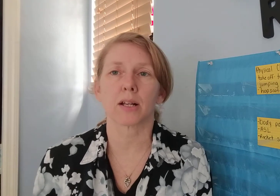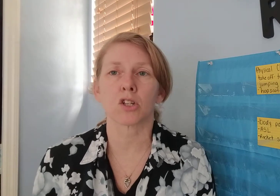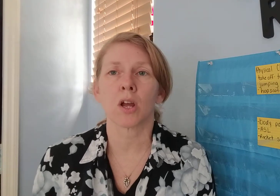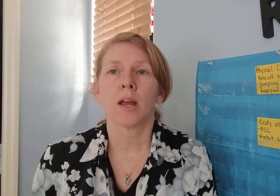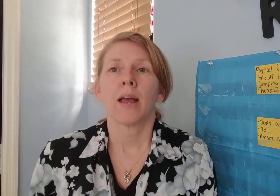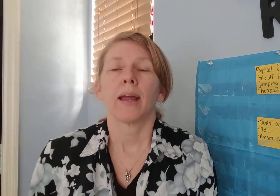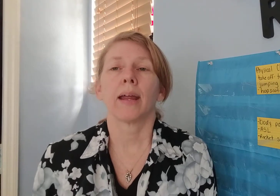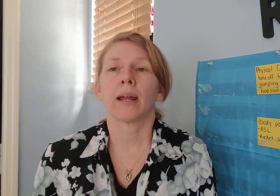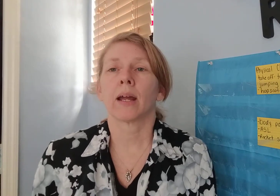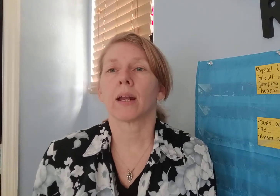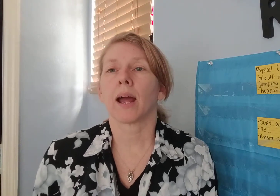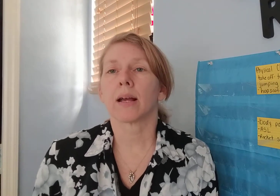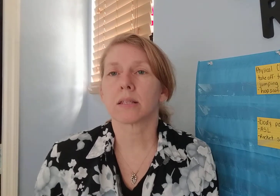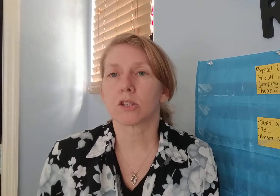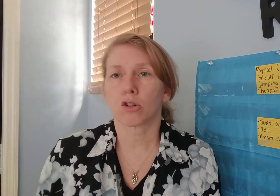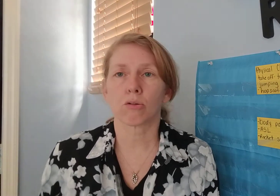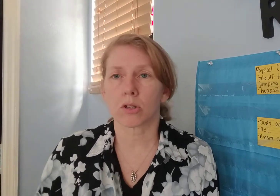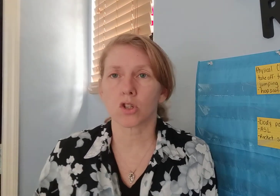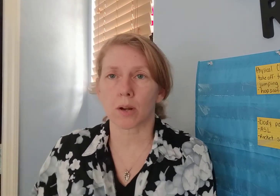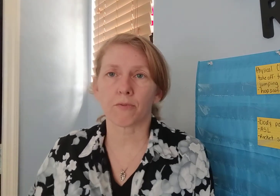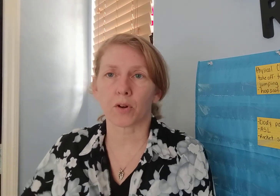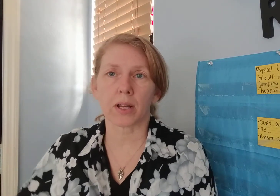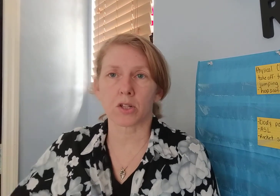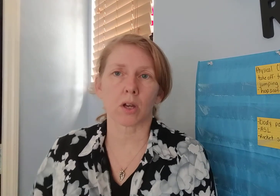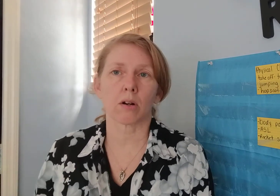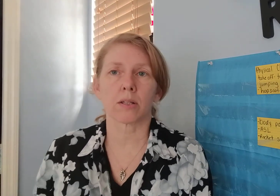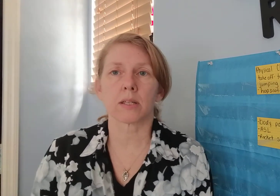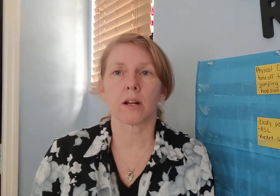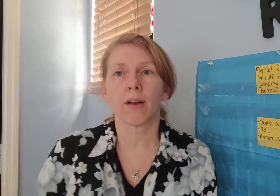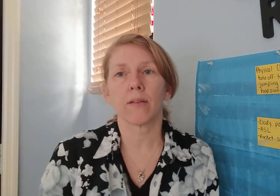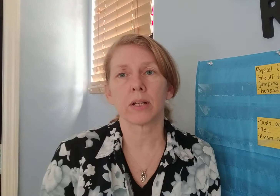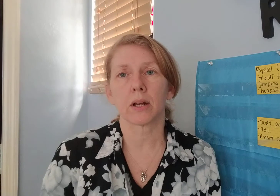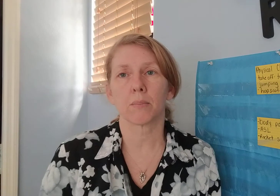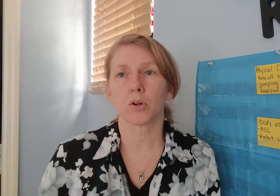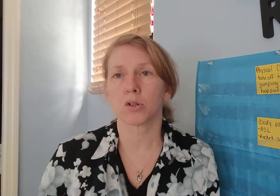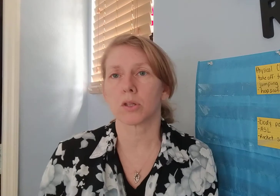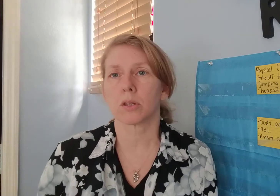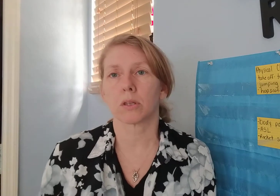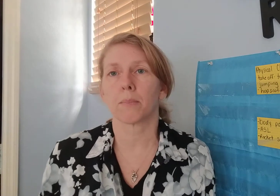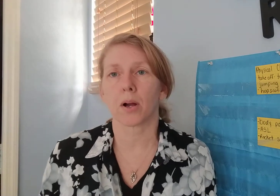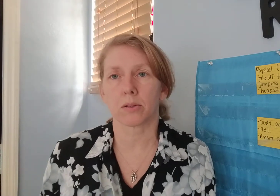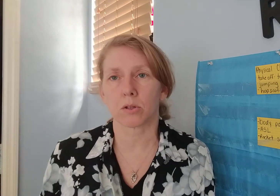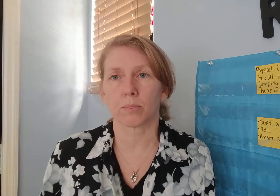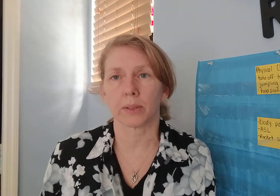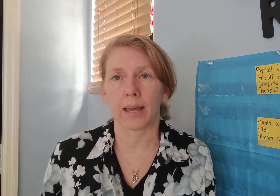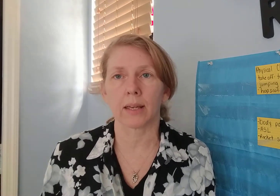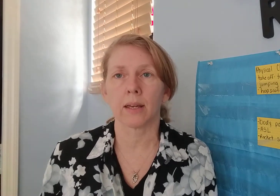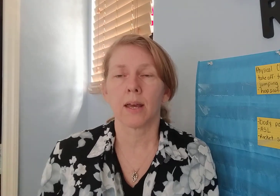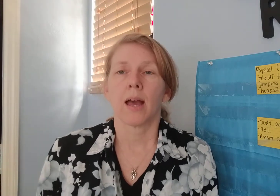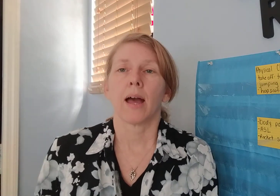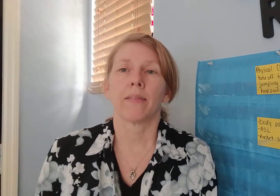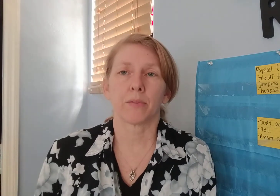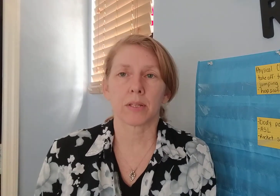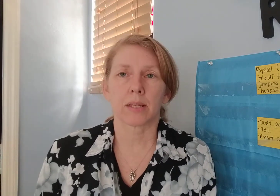hopscotch. And as the children jump for each letter, instead of having numbers, the boxes are blank, and they would say